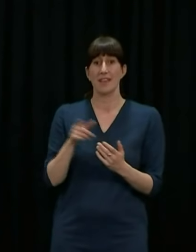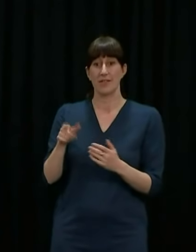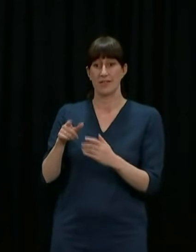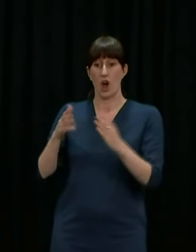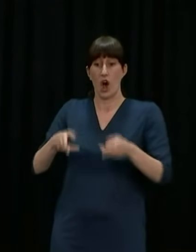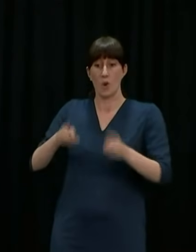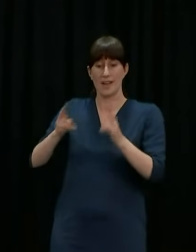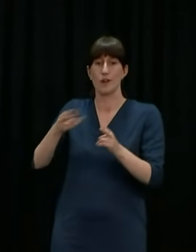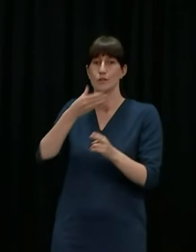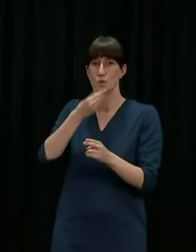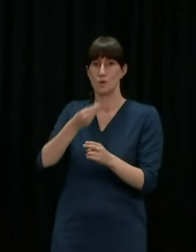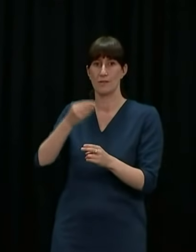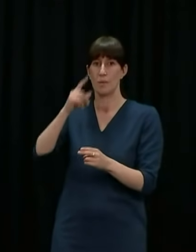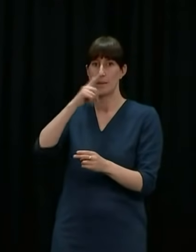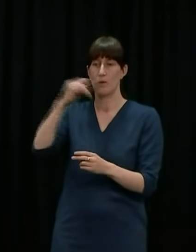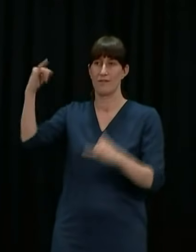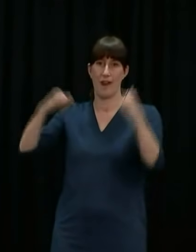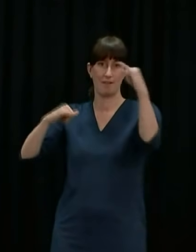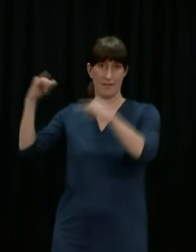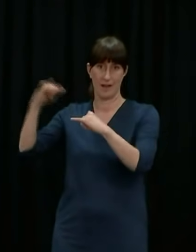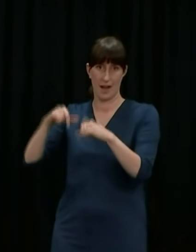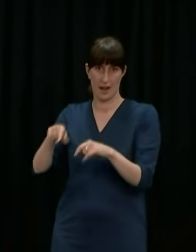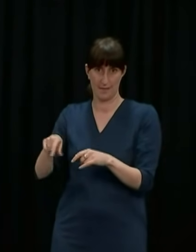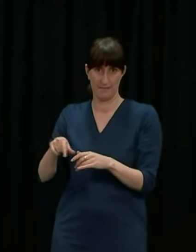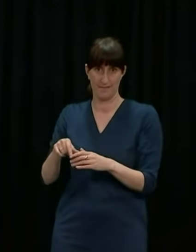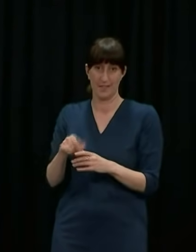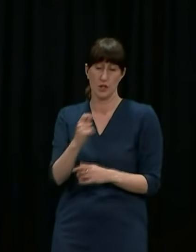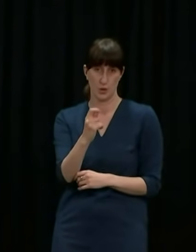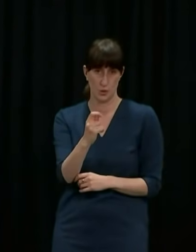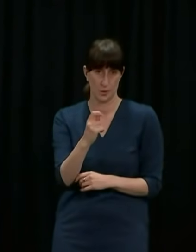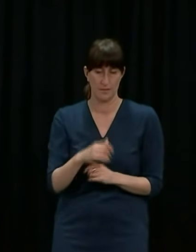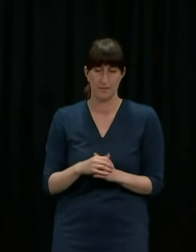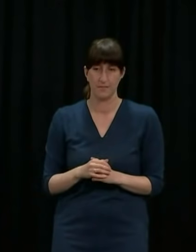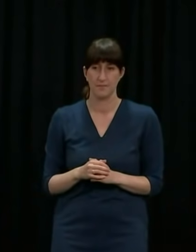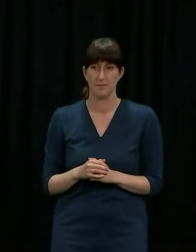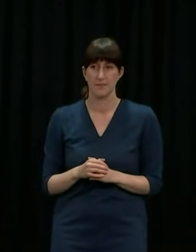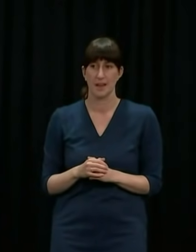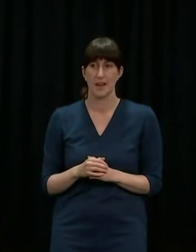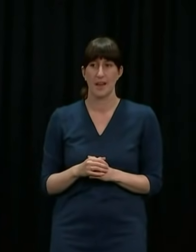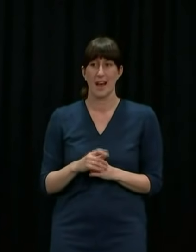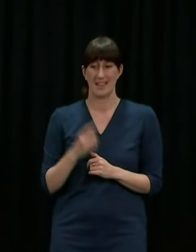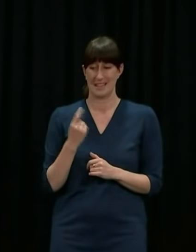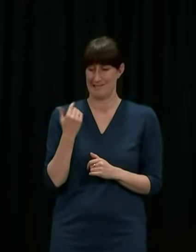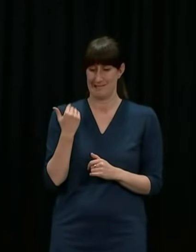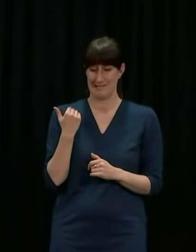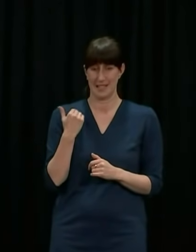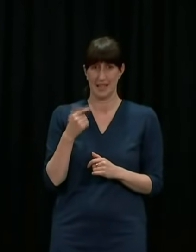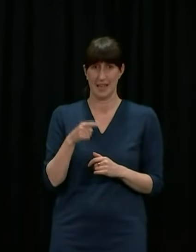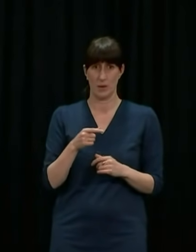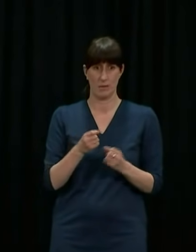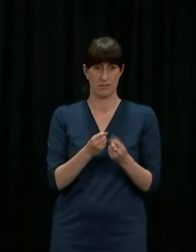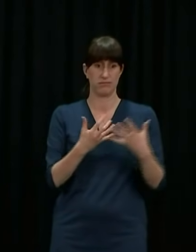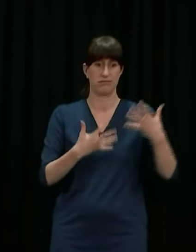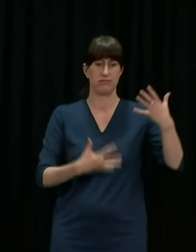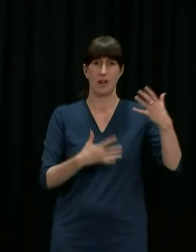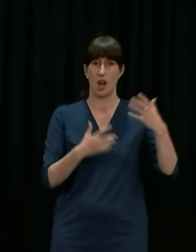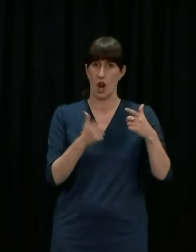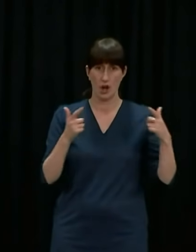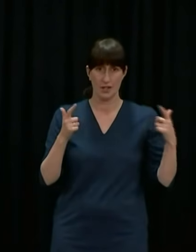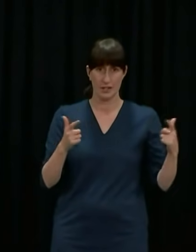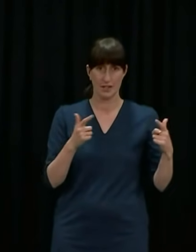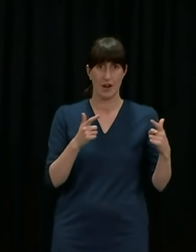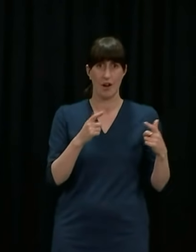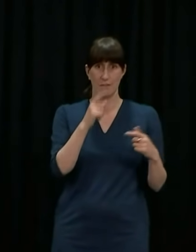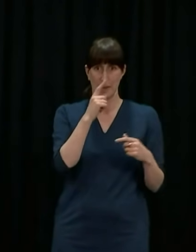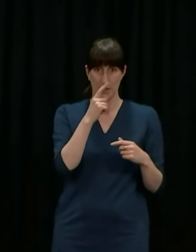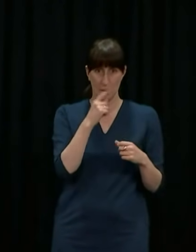last peak that we saw, a couple of weeks back, I think we went to the peak of what we could do in terms of MIQ, and I don't